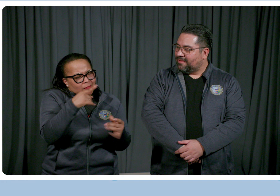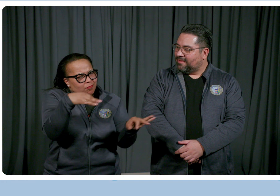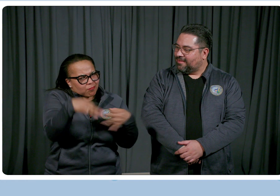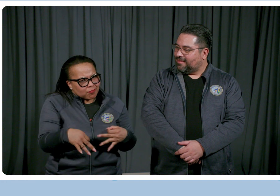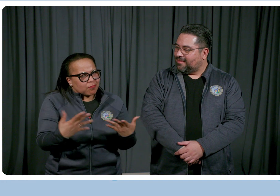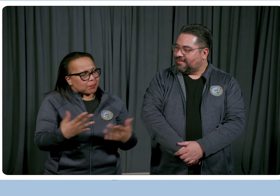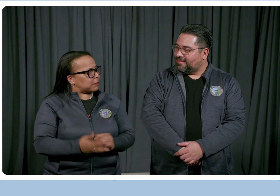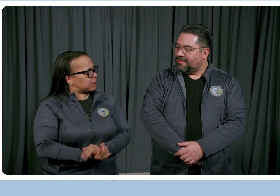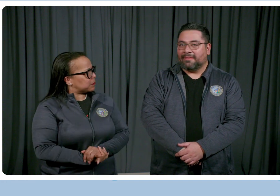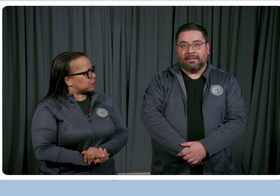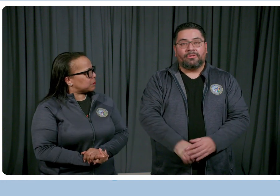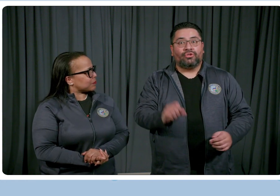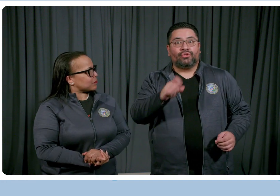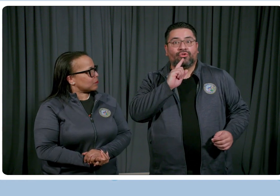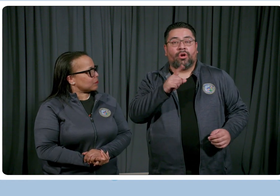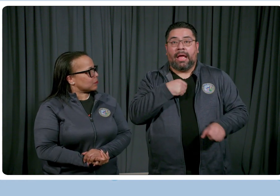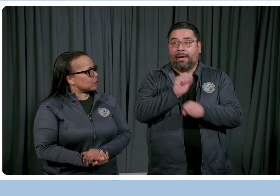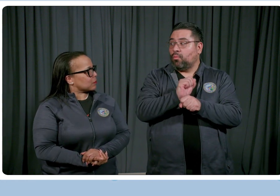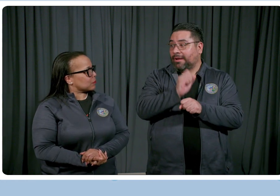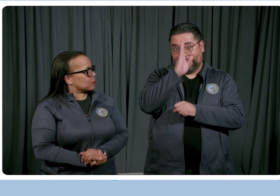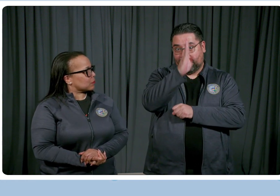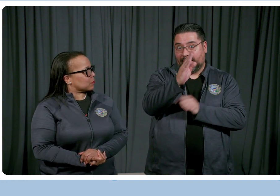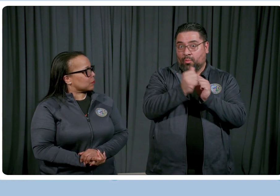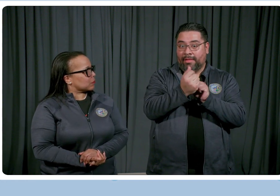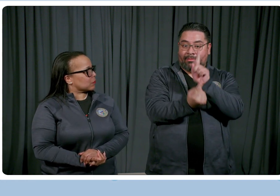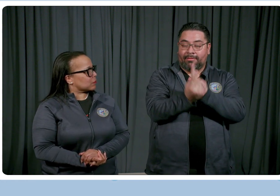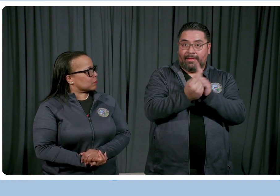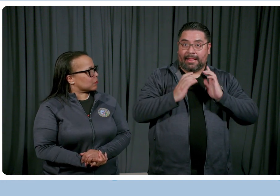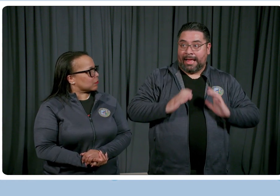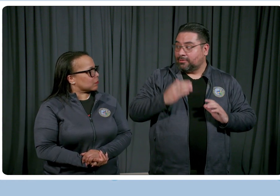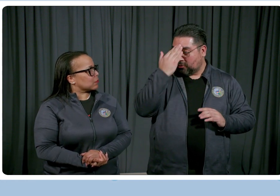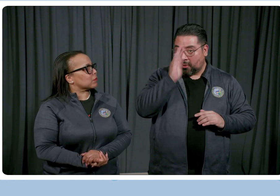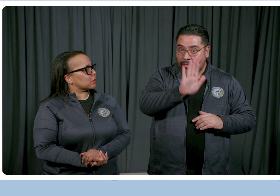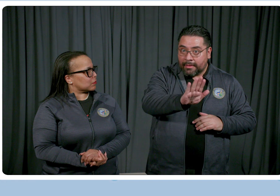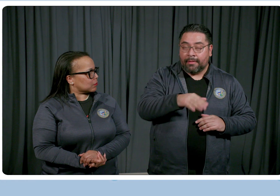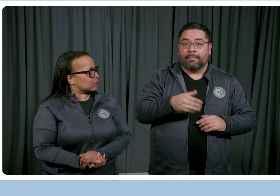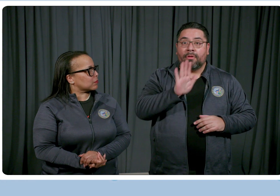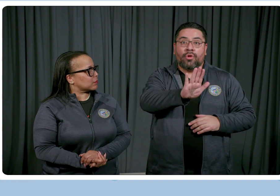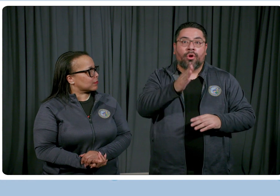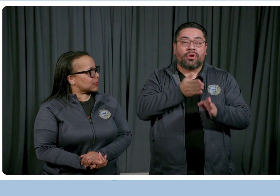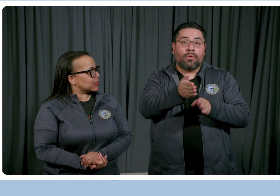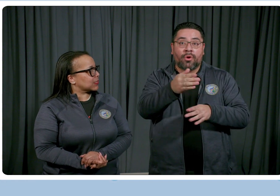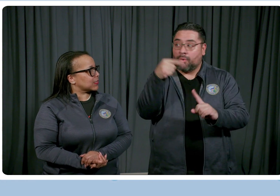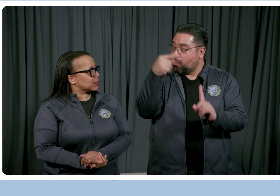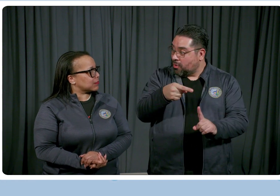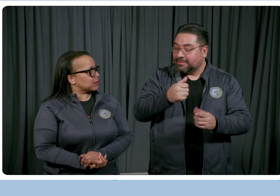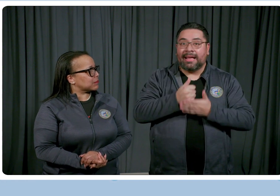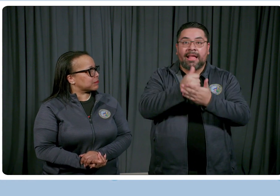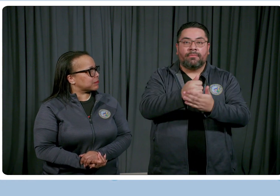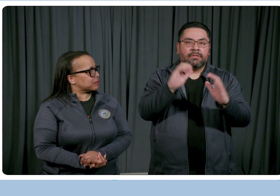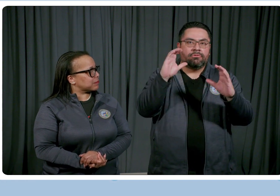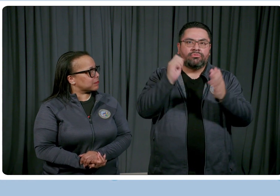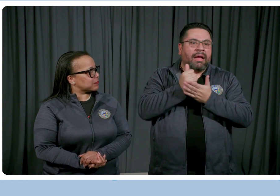a career placement counselor? Yeah, so I work directly with clients to get to know them, their career goals, and I help to